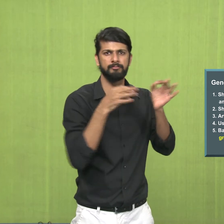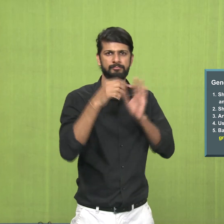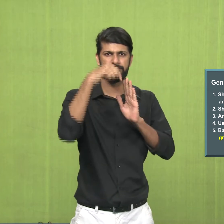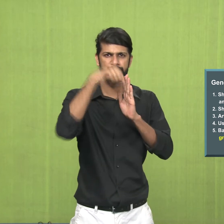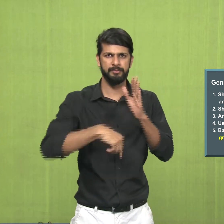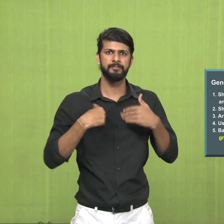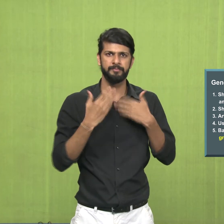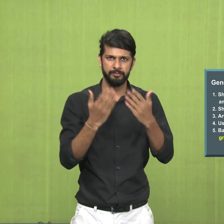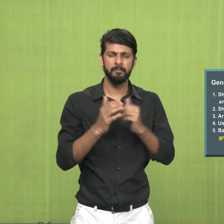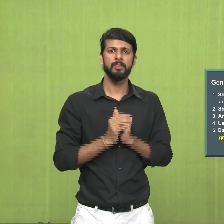Radhika.